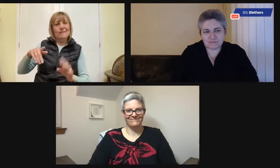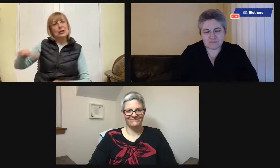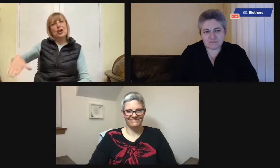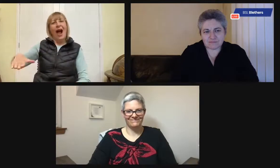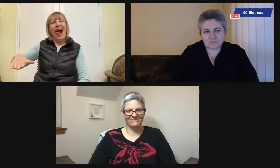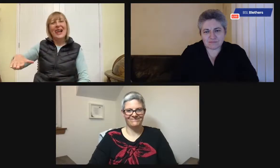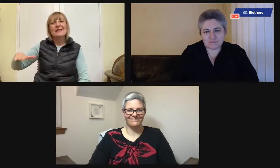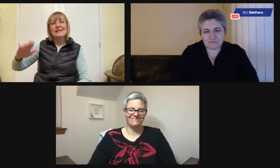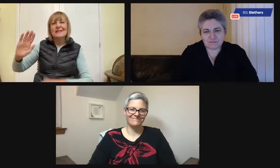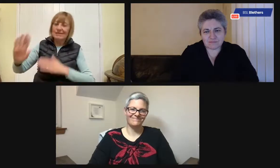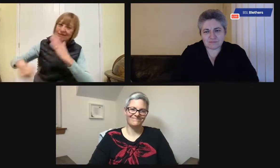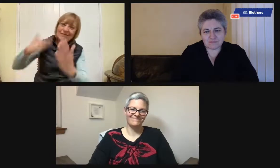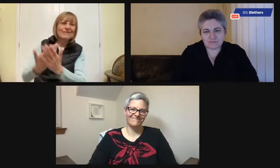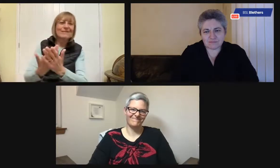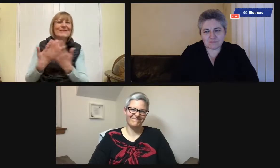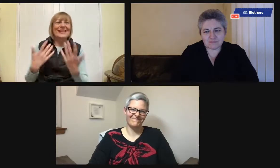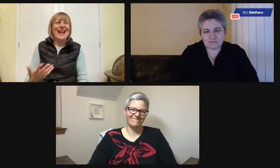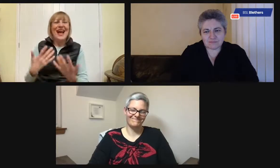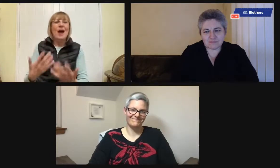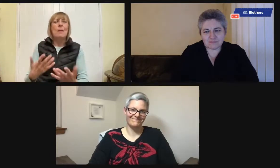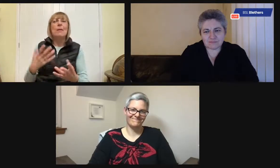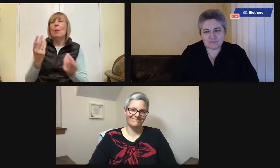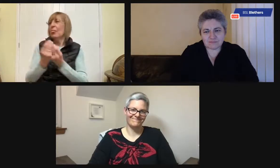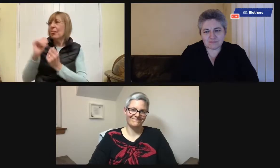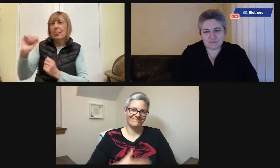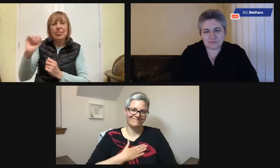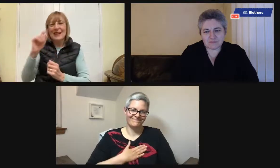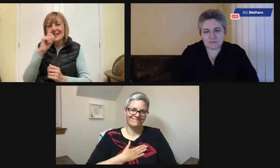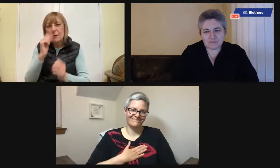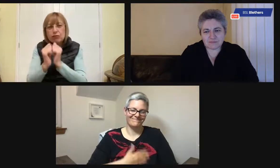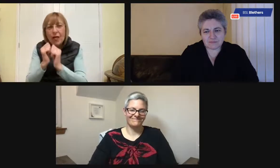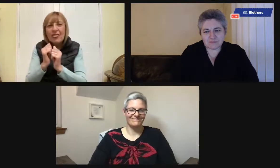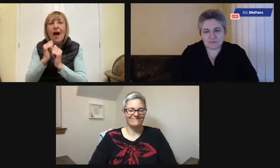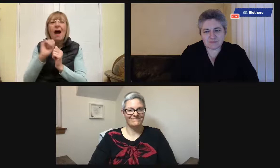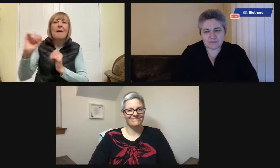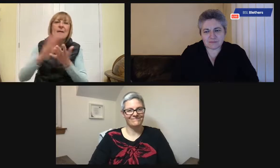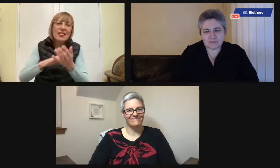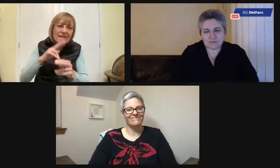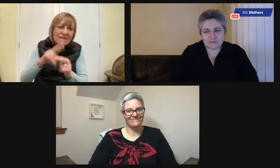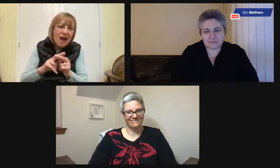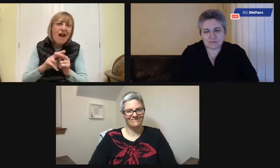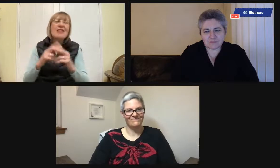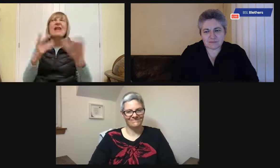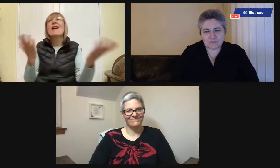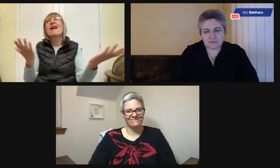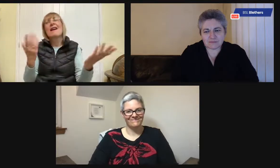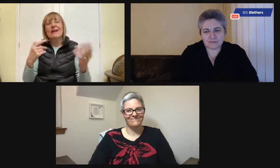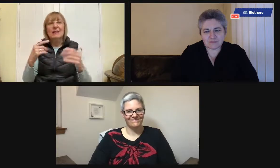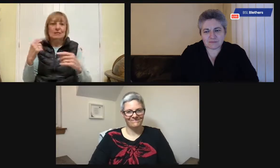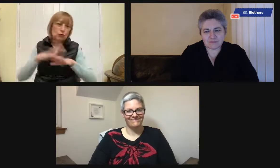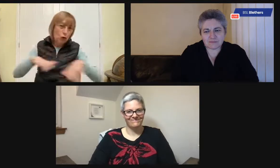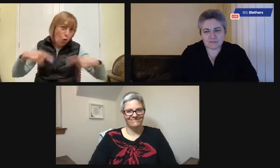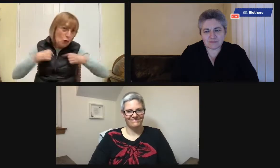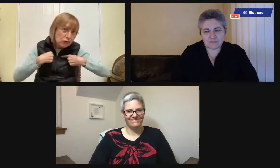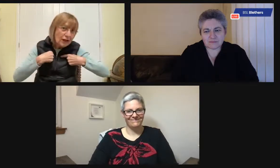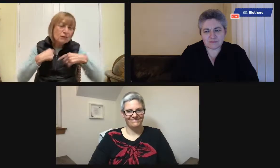life from kind of childhood onwards was represented in the photographs on that blanket. Her brothers, her mother,